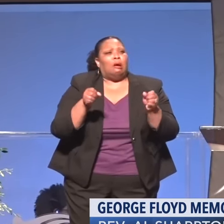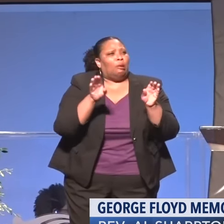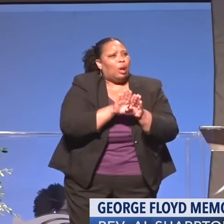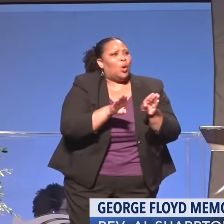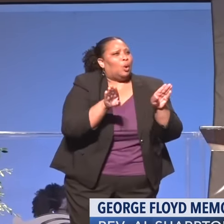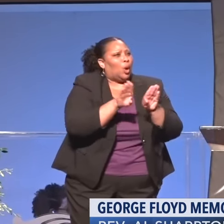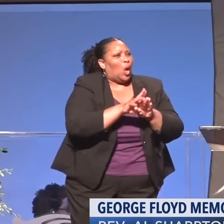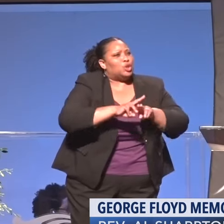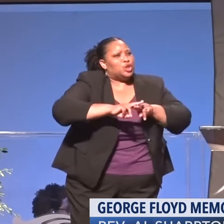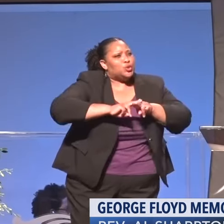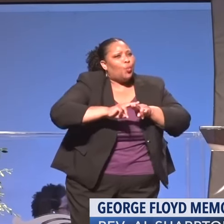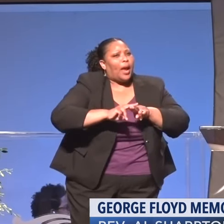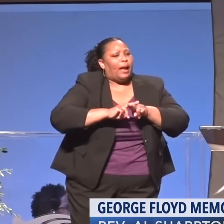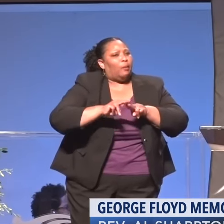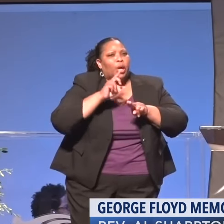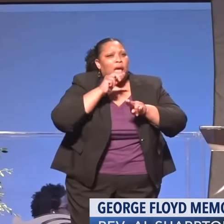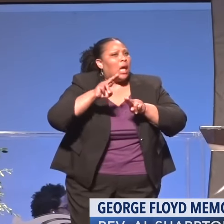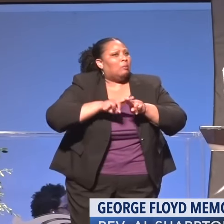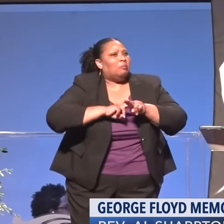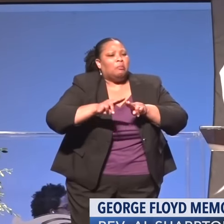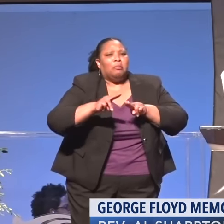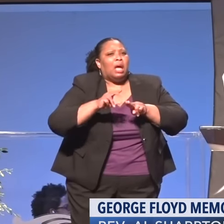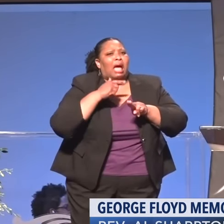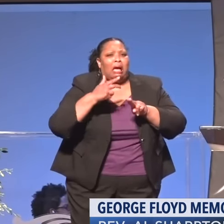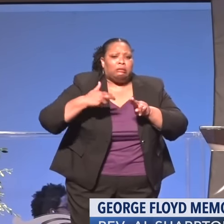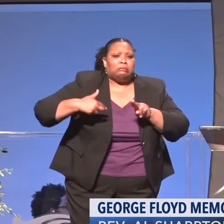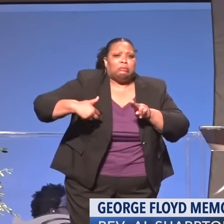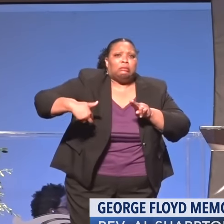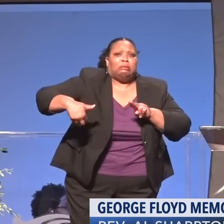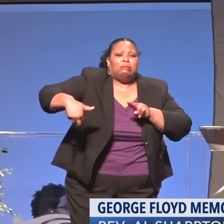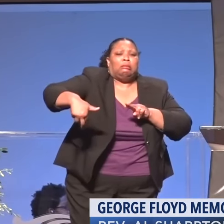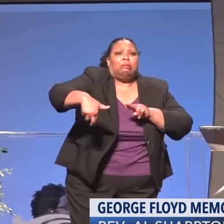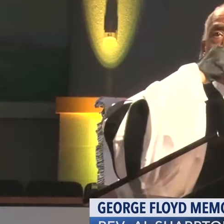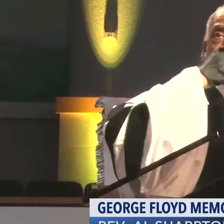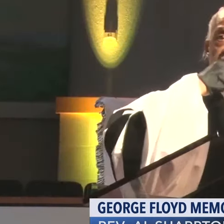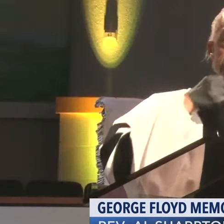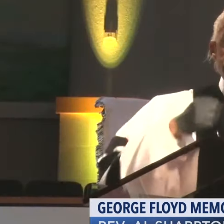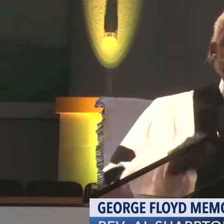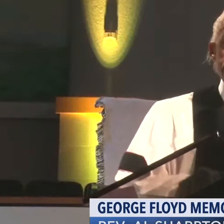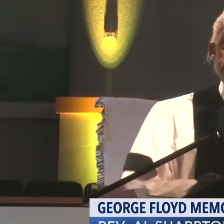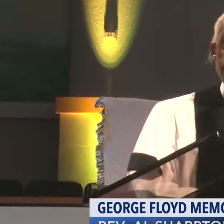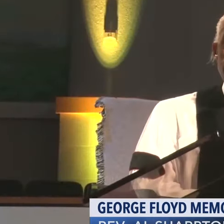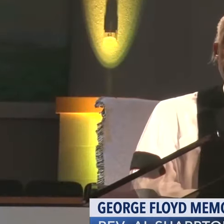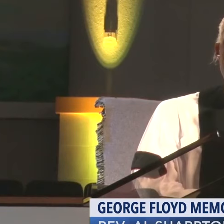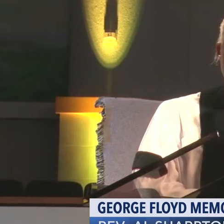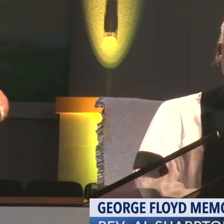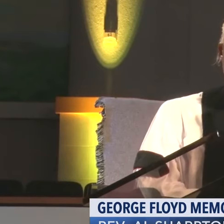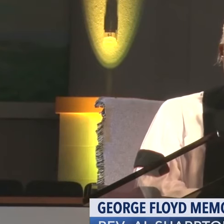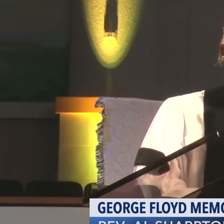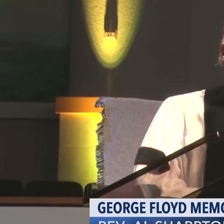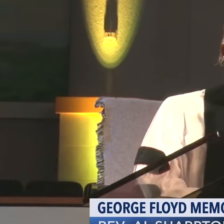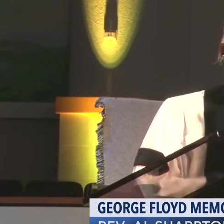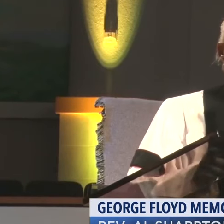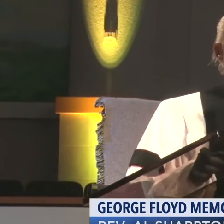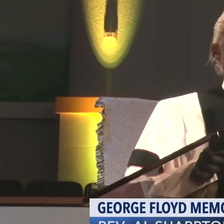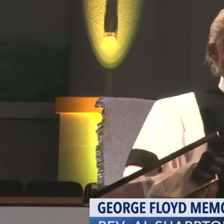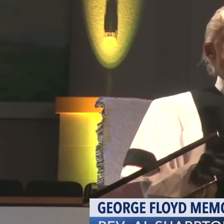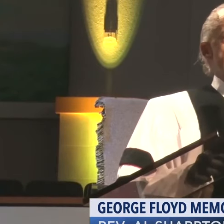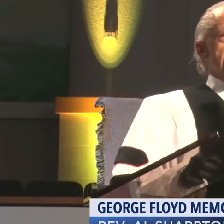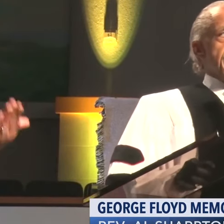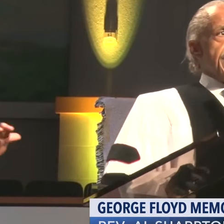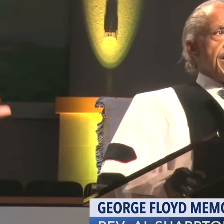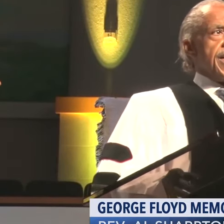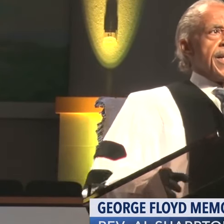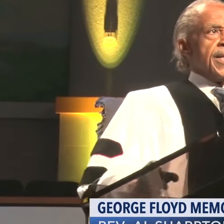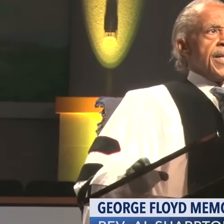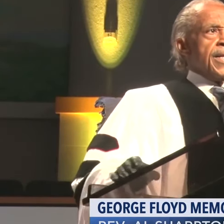closed the trains. I had to walk all the way to my headquarters of National Action Network. When we got